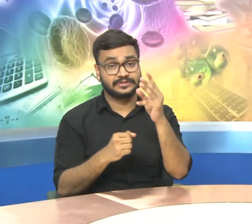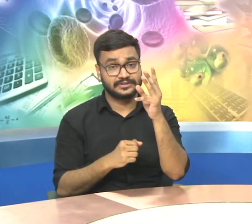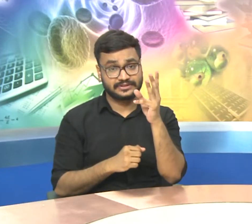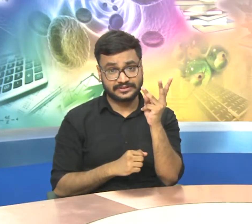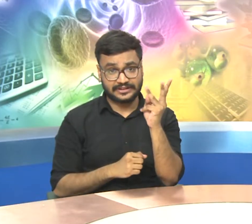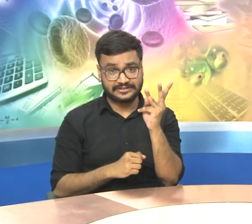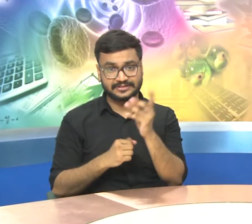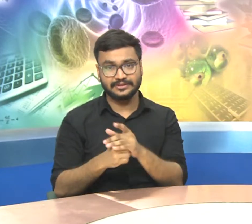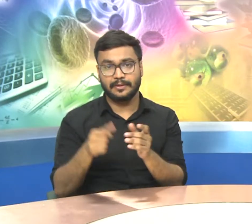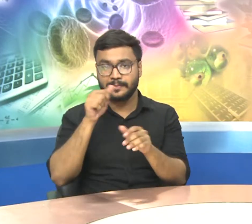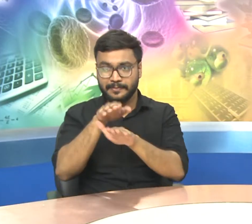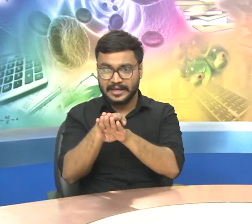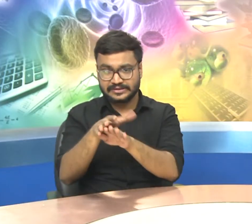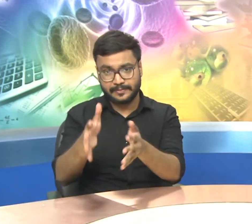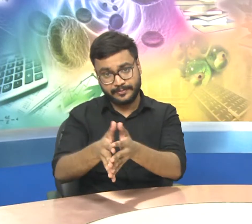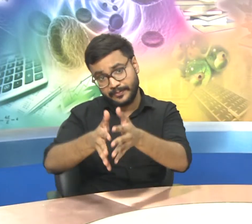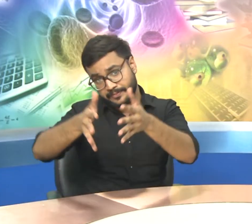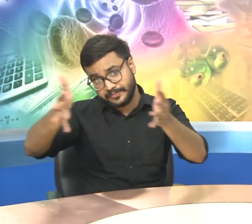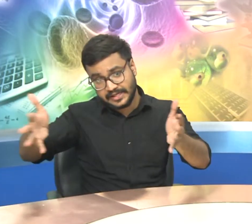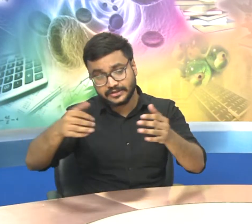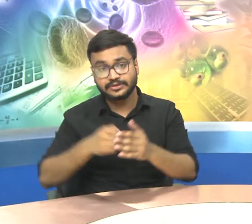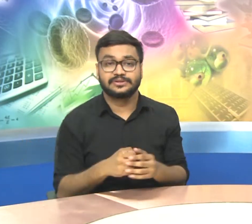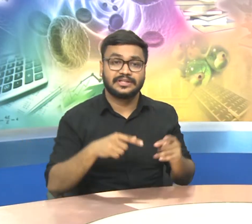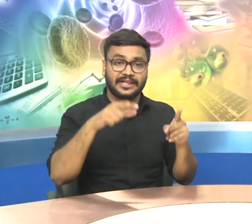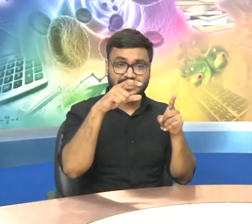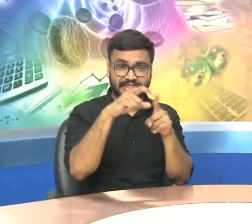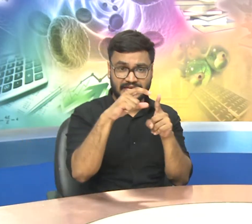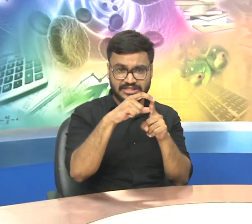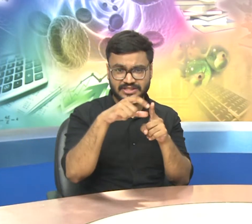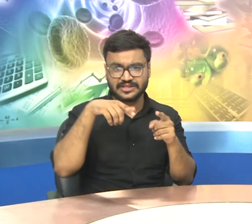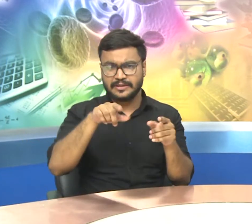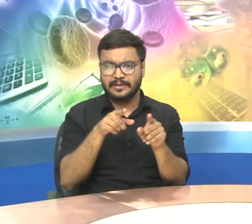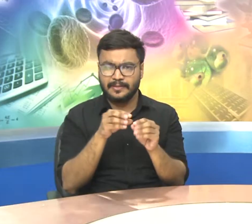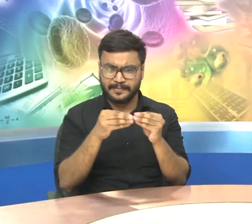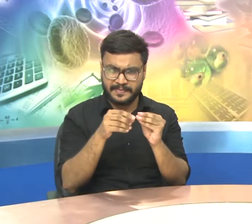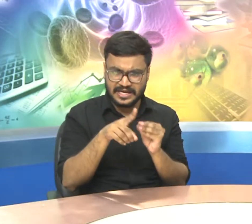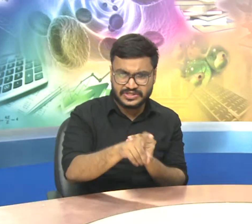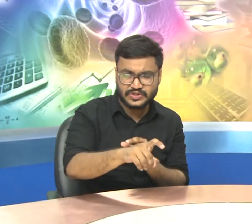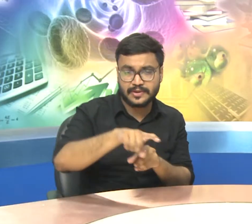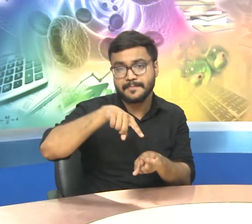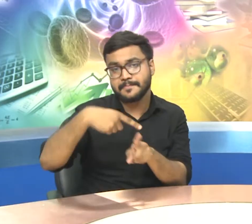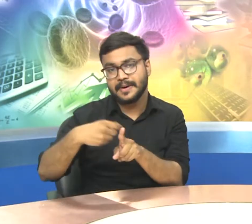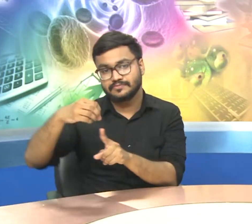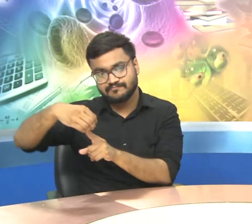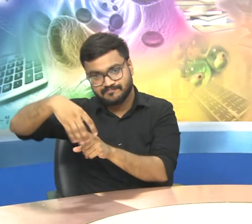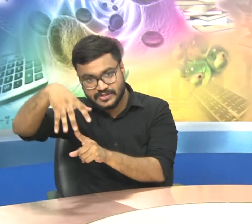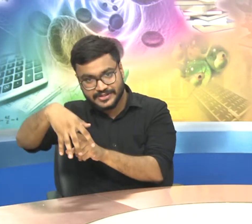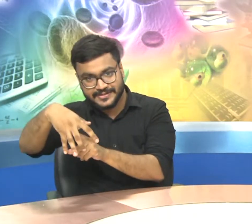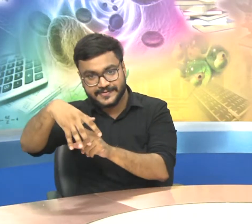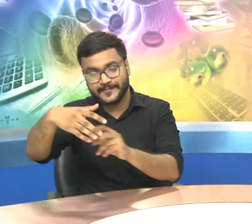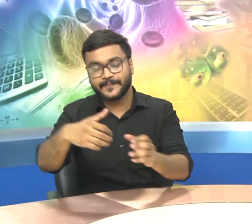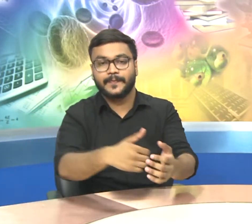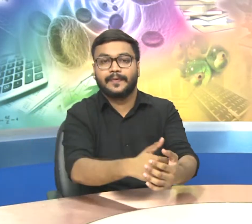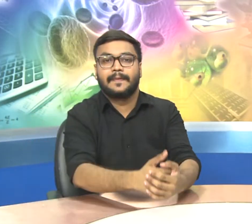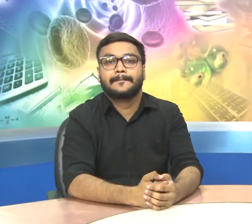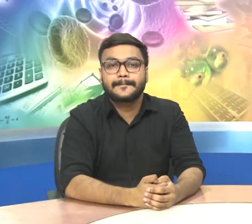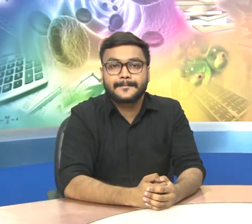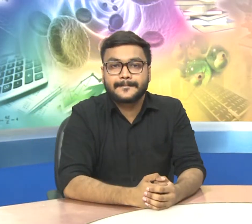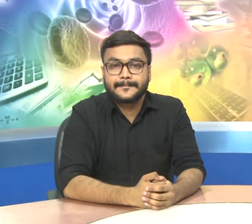Then secondary consumers are small fish, and tertiary consumers are large fish, and